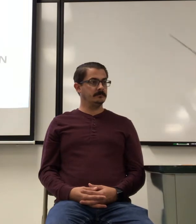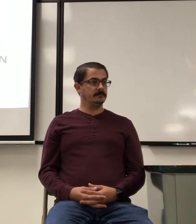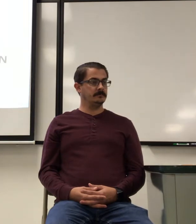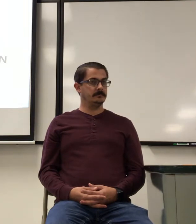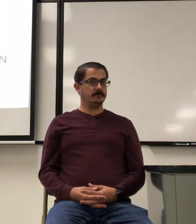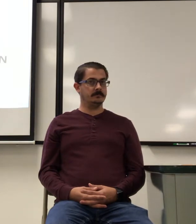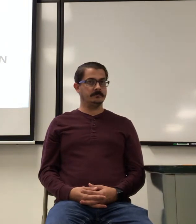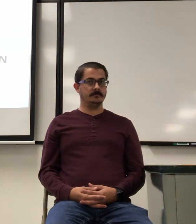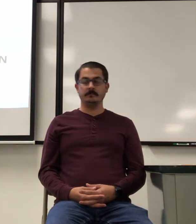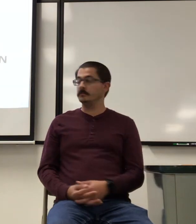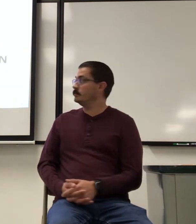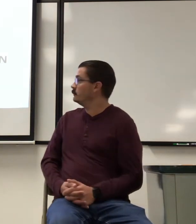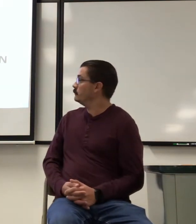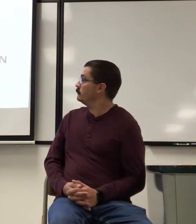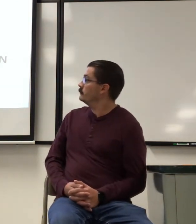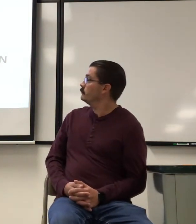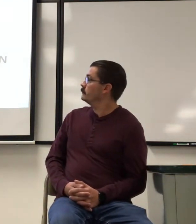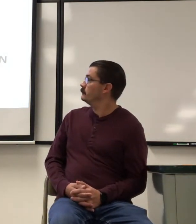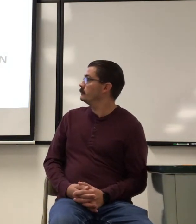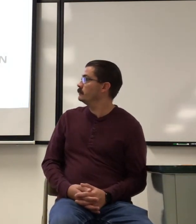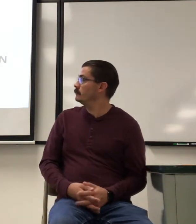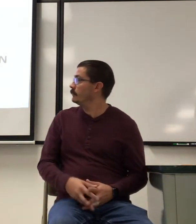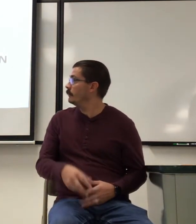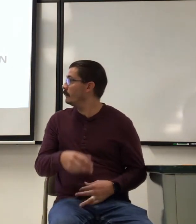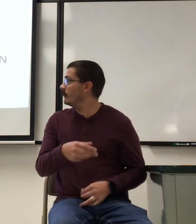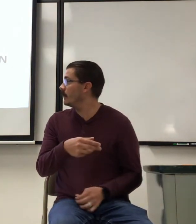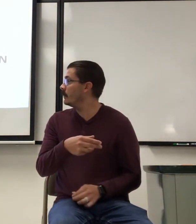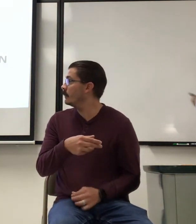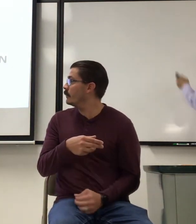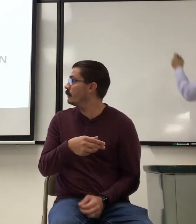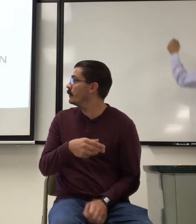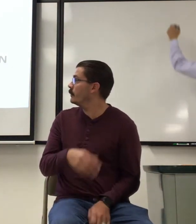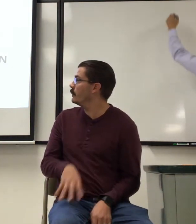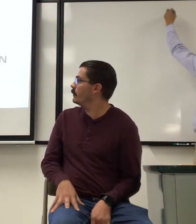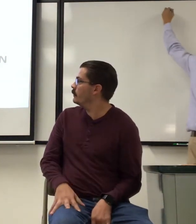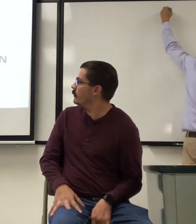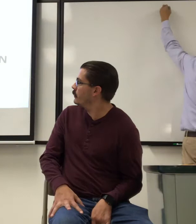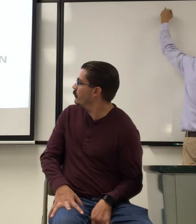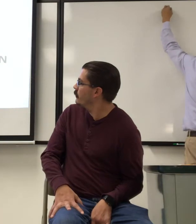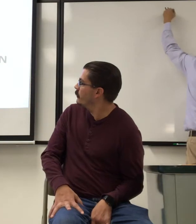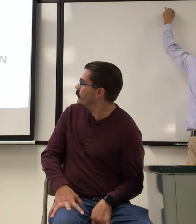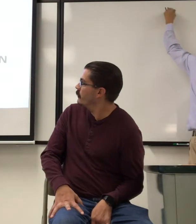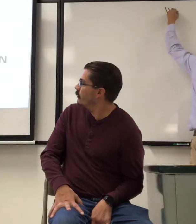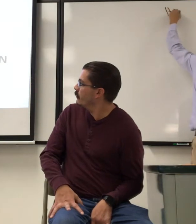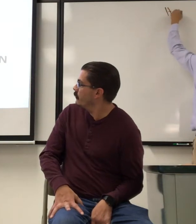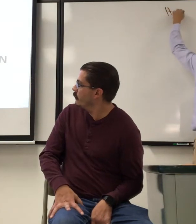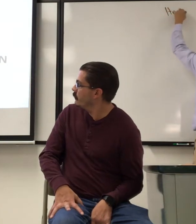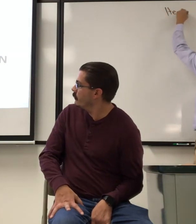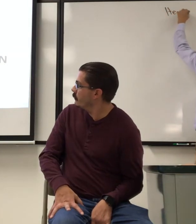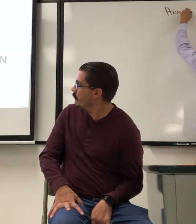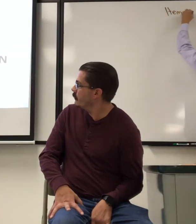All right, the hemocytoblast cell, the bone marrow.